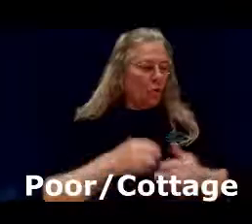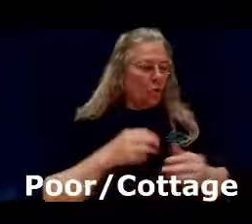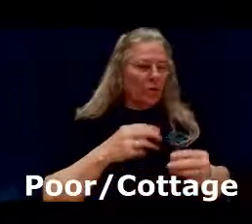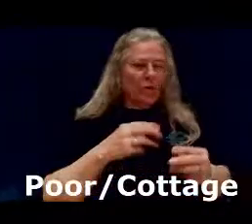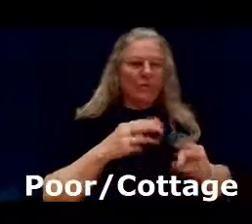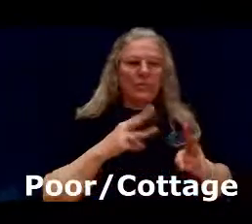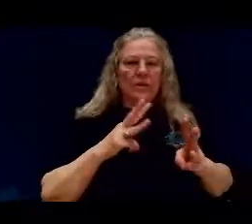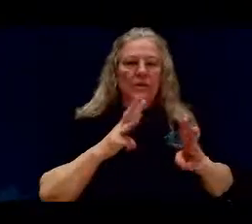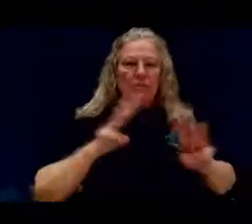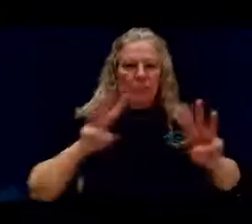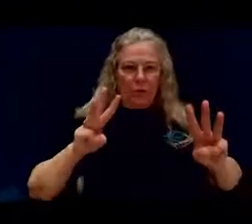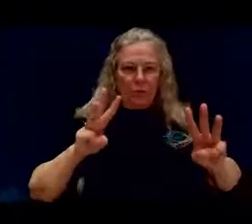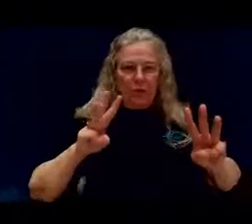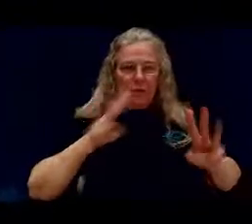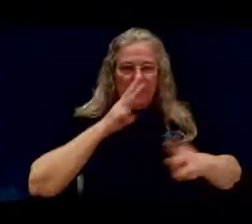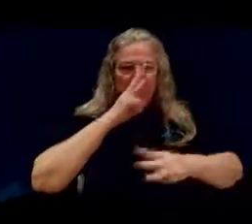World, both W's,